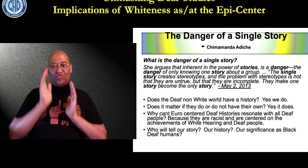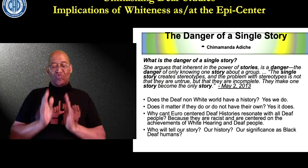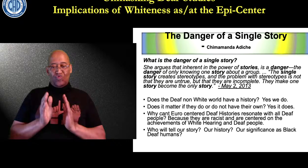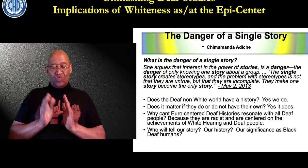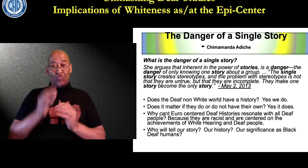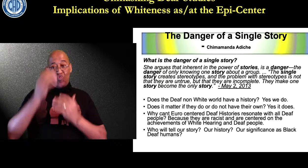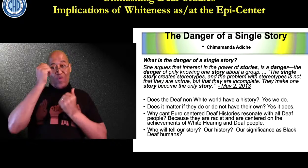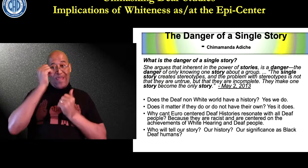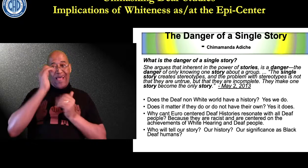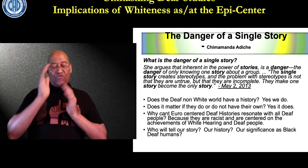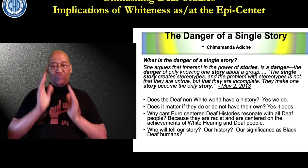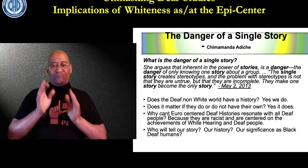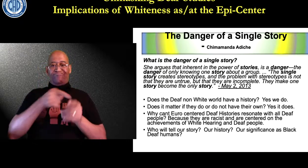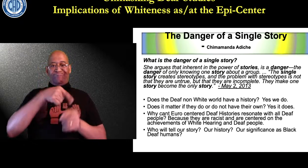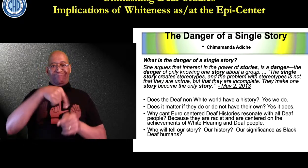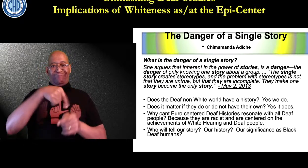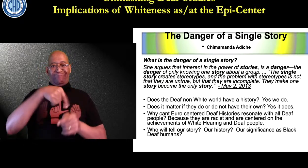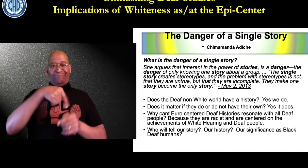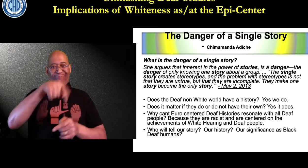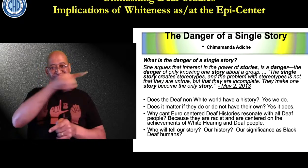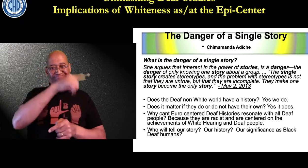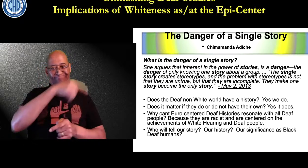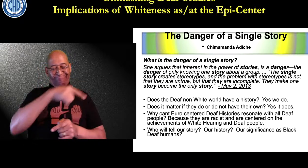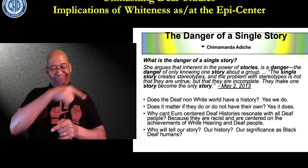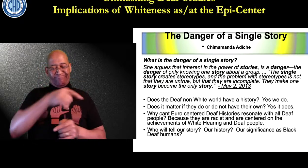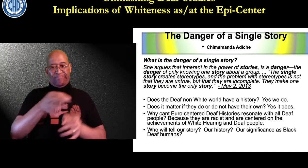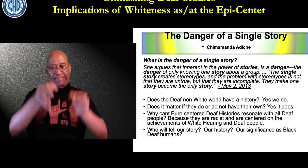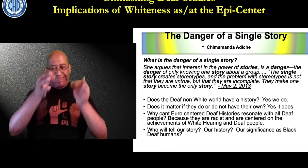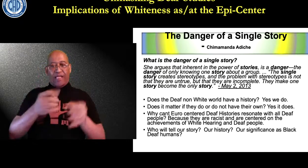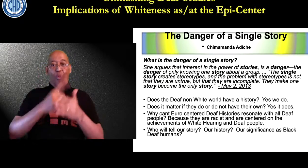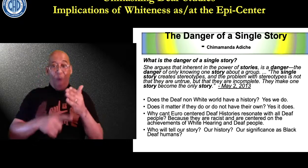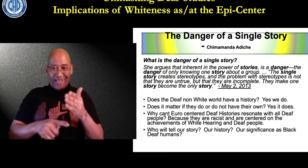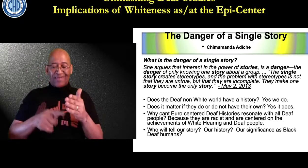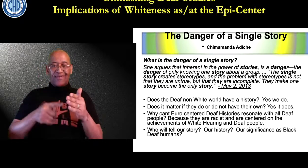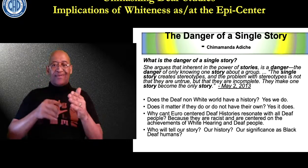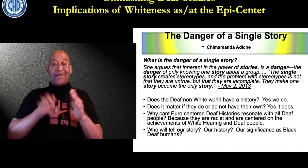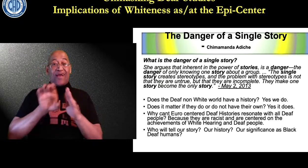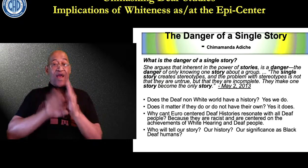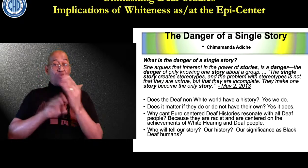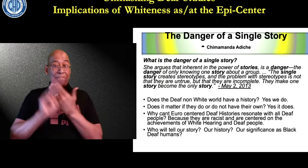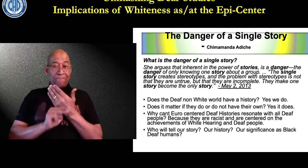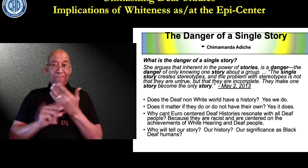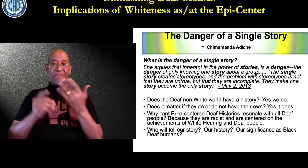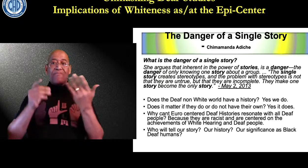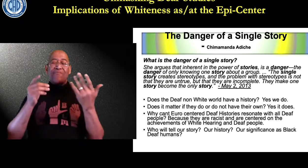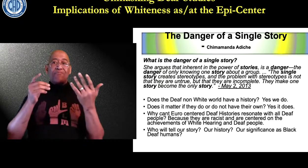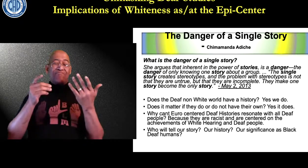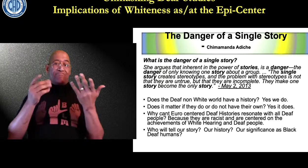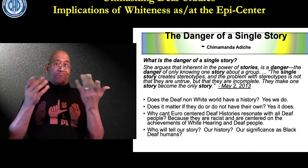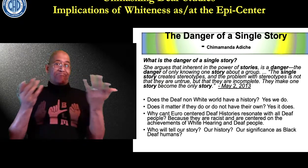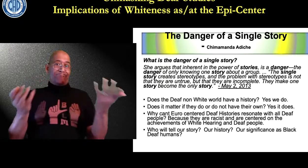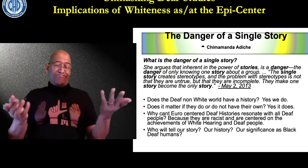about European stories because my country is controlled by the